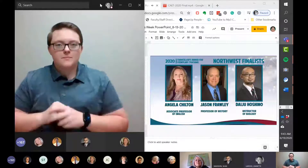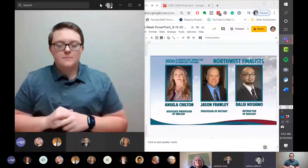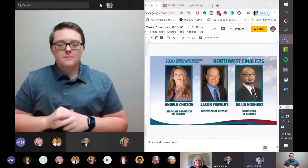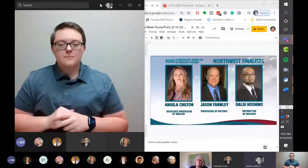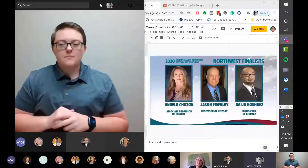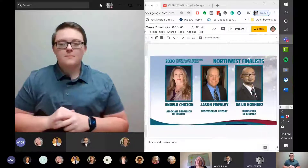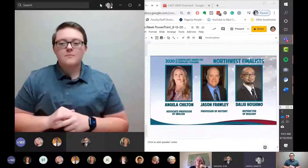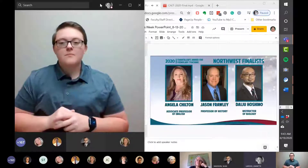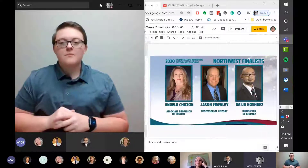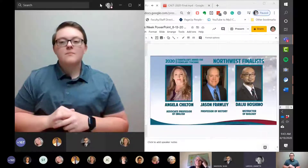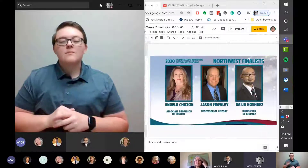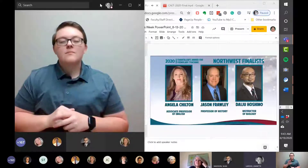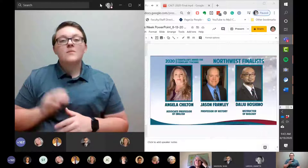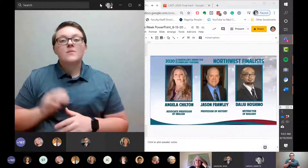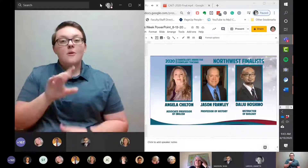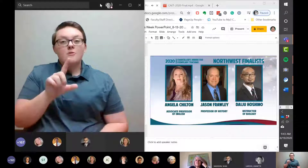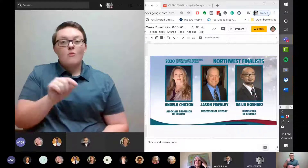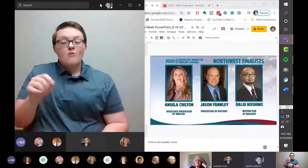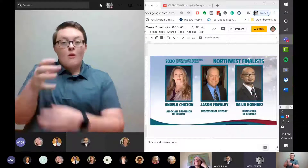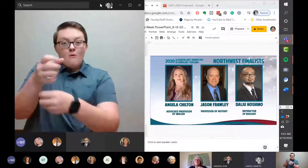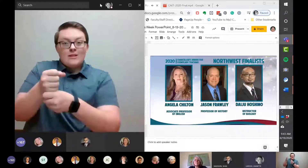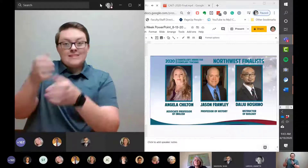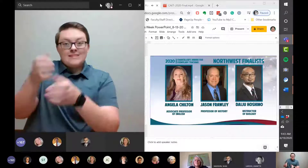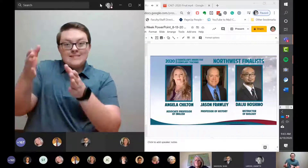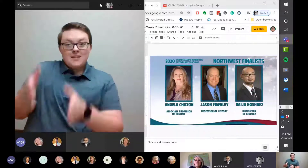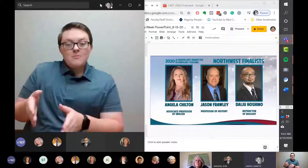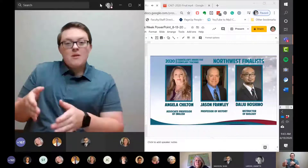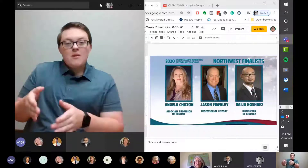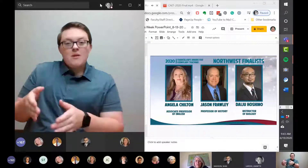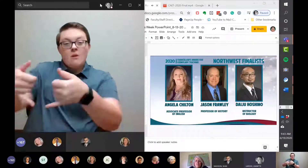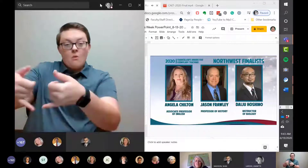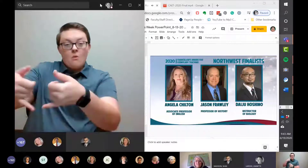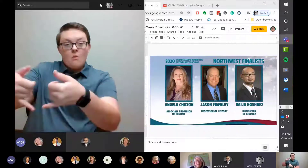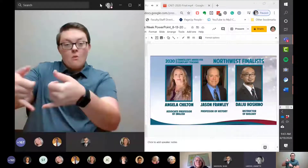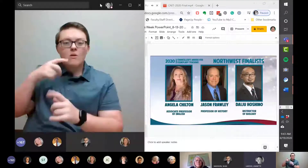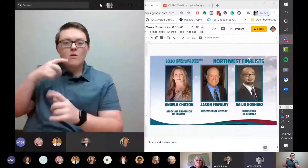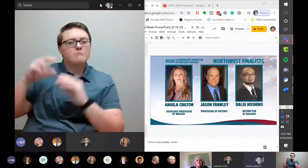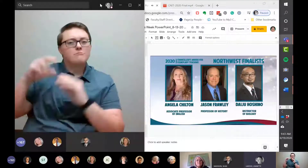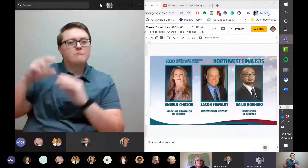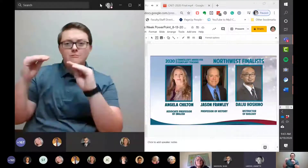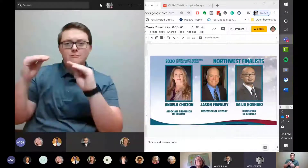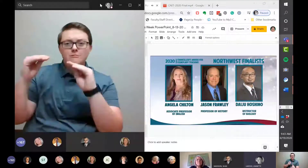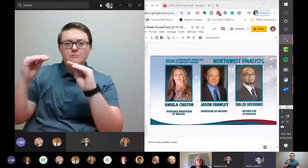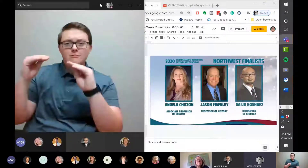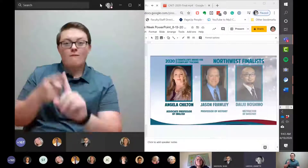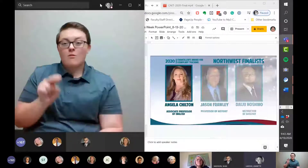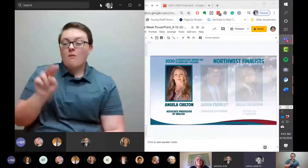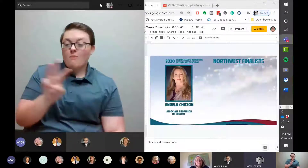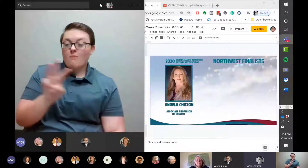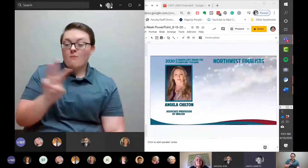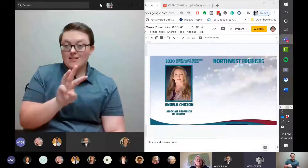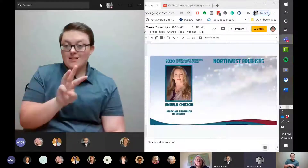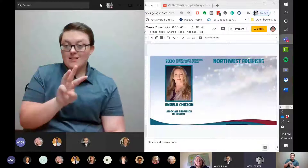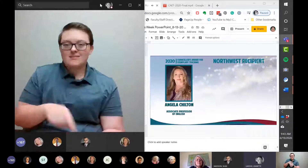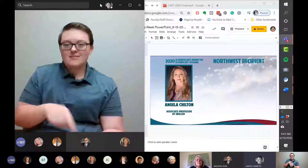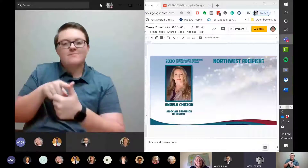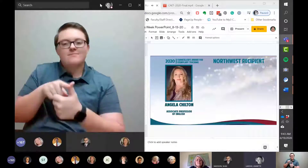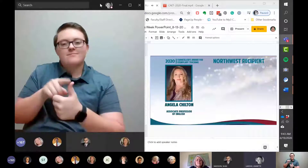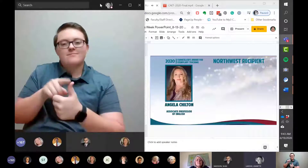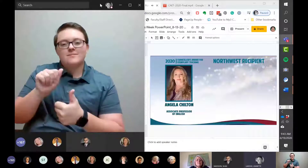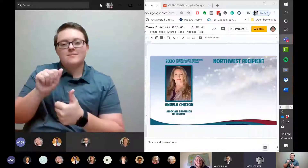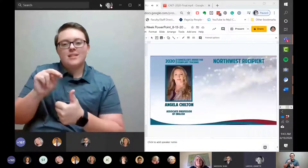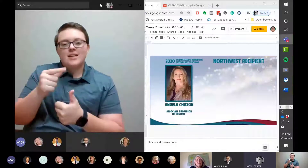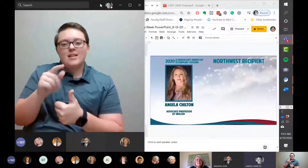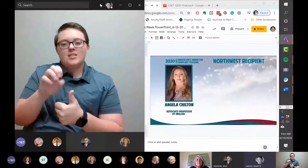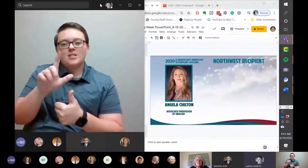And the 2020 recipient of the Chancellor's Award for Exemplary Teaching from Northwest Campus is Angela Chilton,